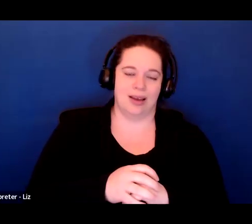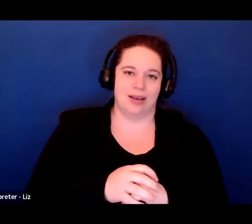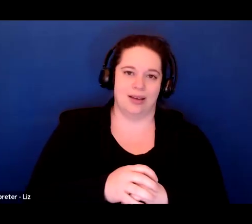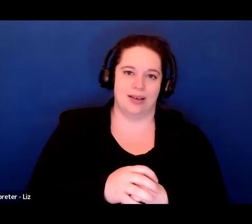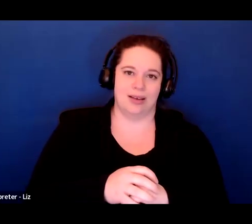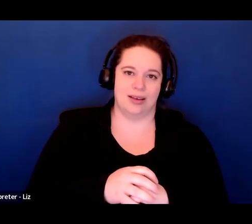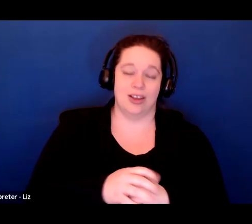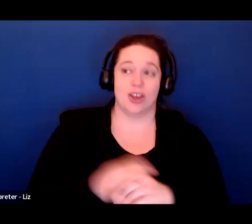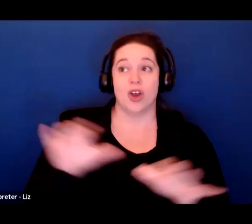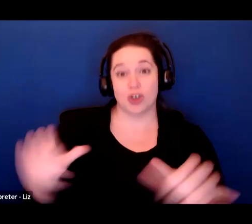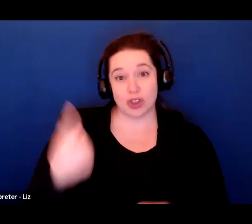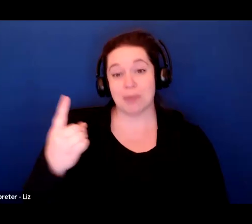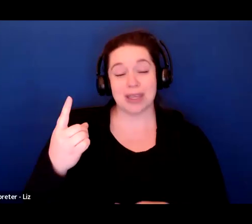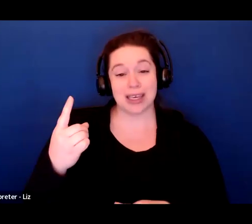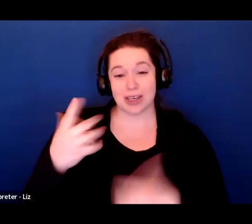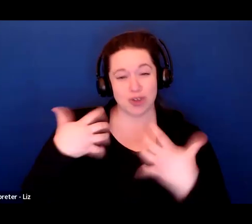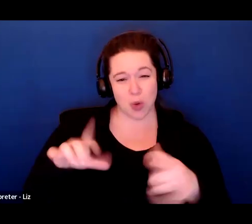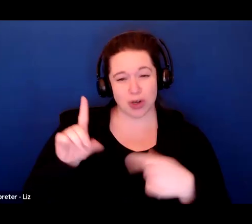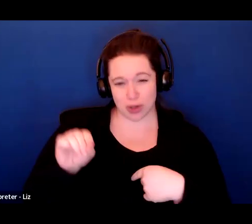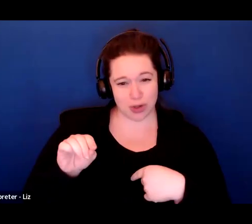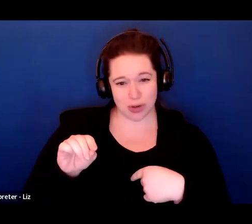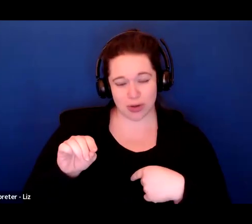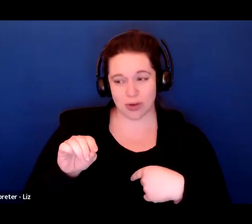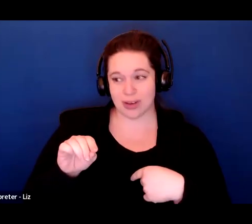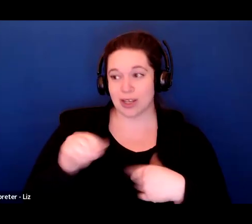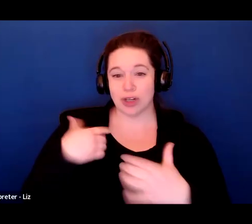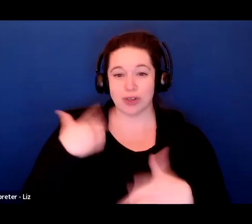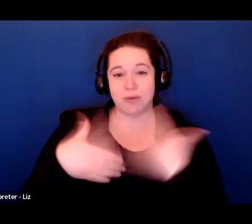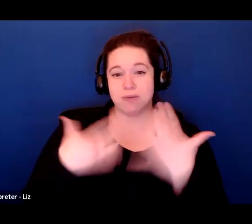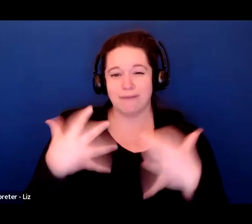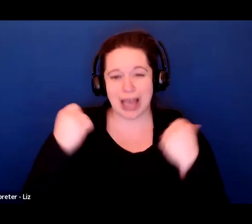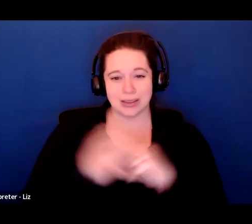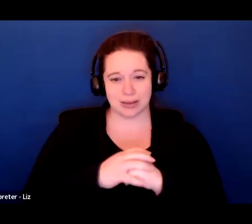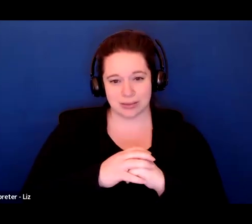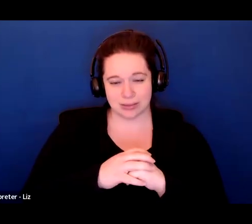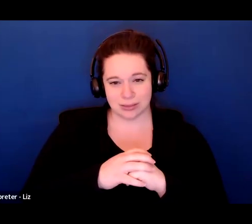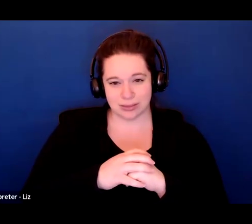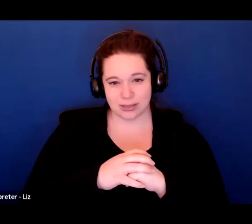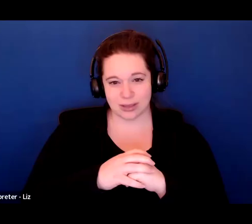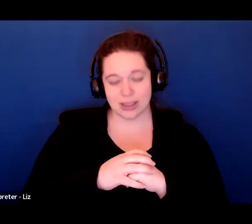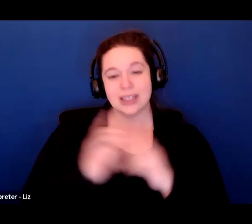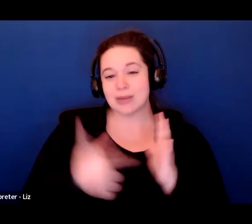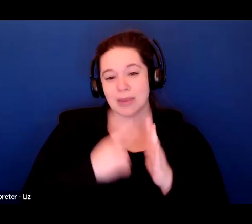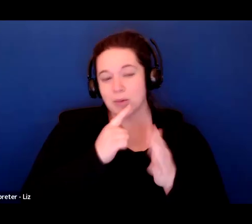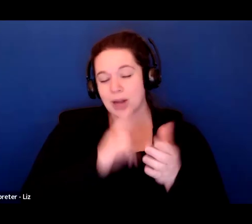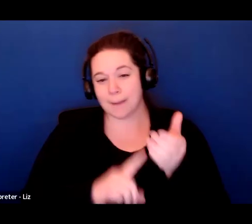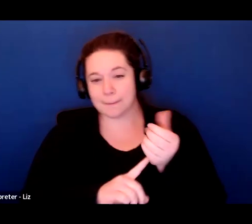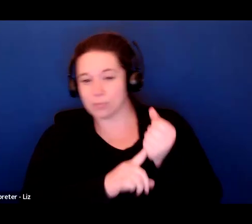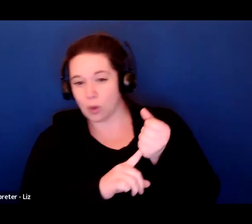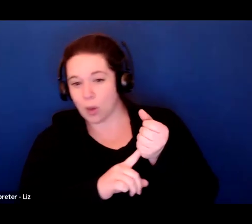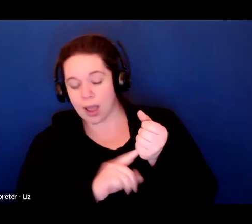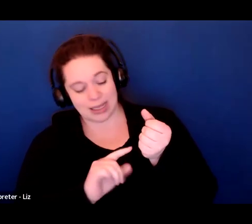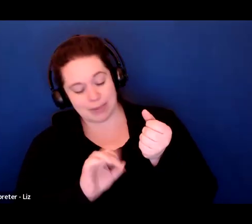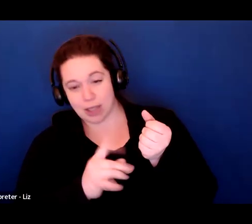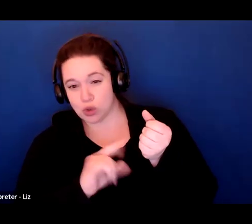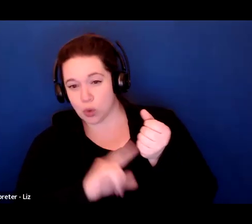what do? You get in and you get out fast. So a lot of people will not maybe push the suppository up far enough. Maybe they'll push it